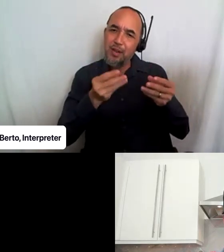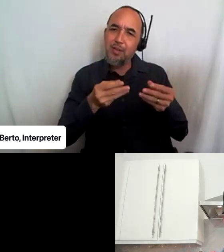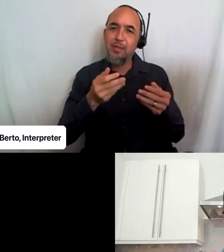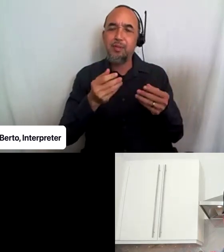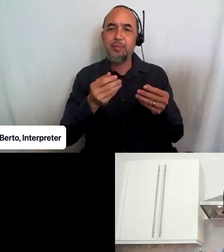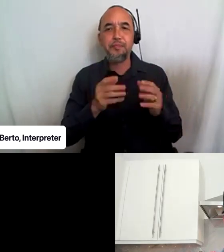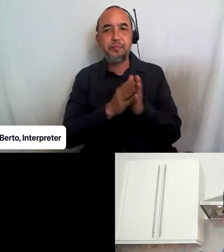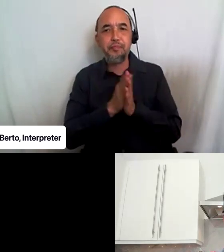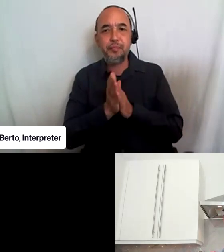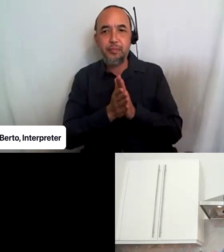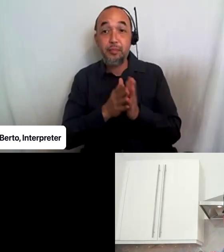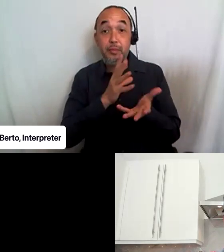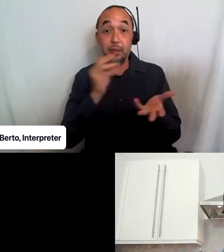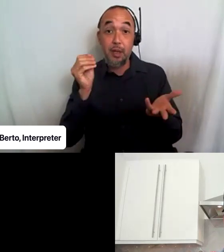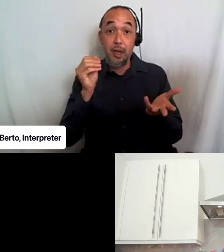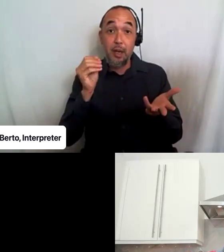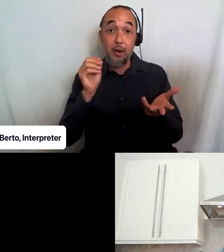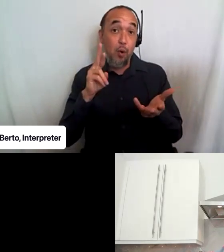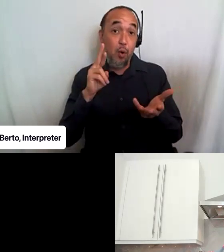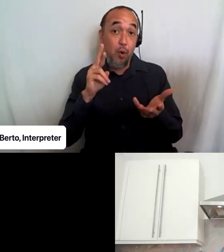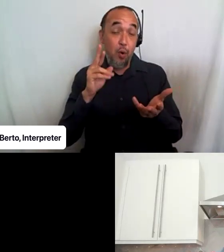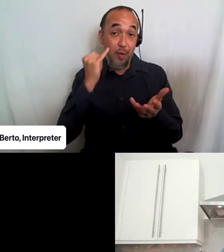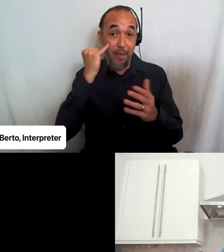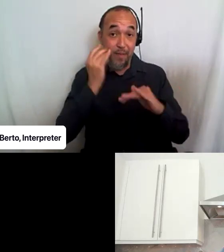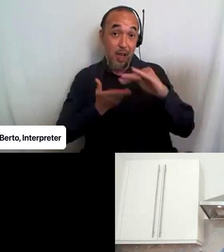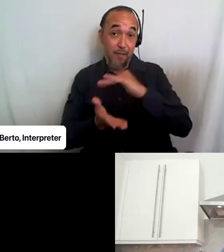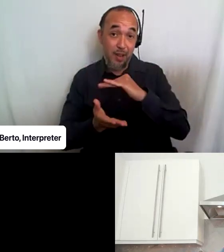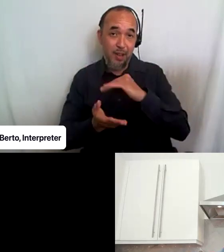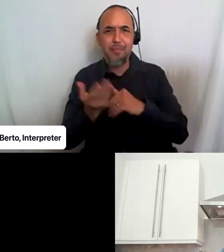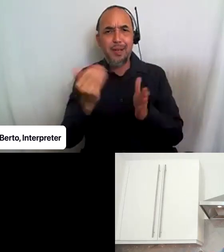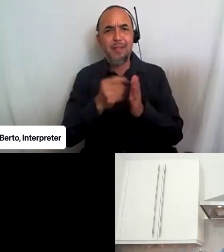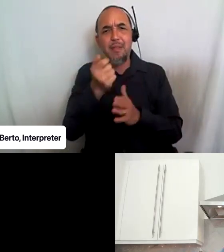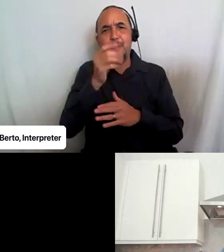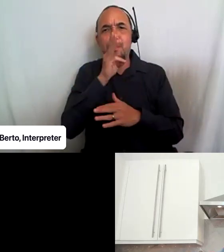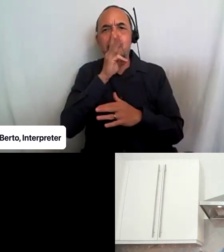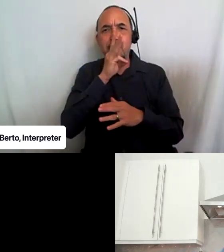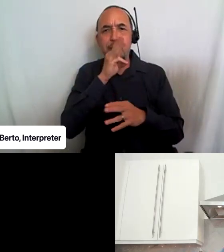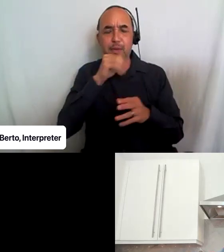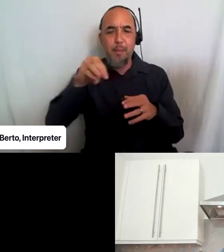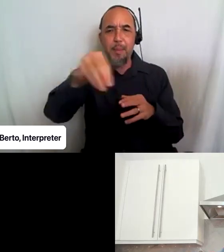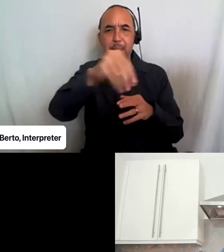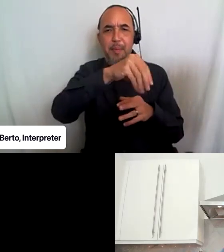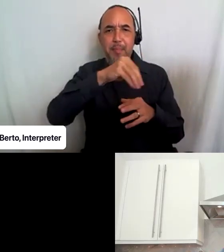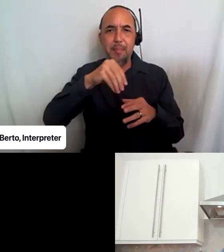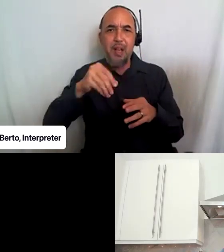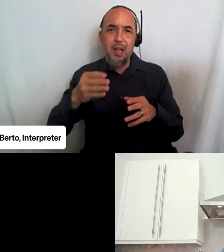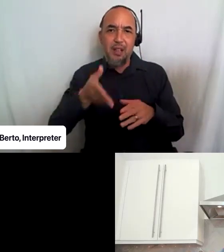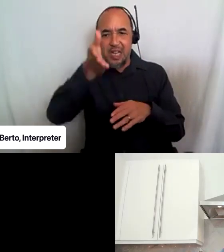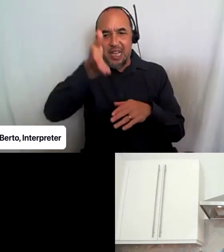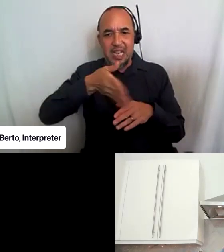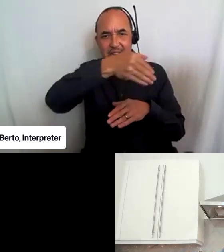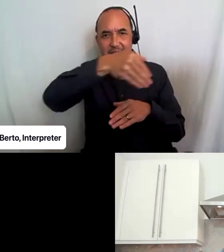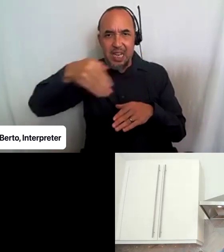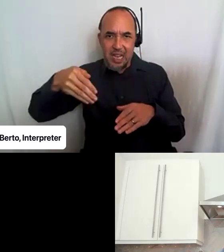creamy. Or if you're gonna put it in the oven to reheat it, a little bit of water again, kind of just, cut it in pieces just